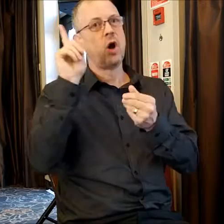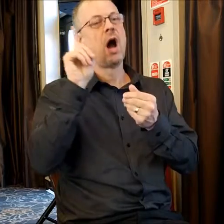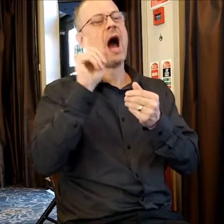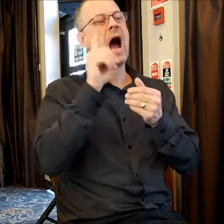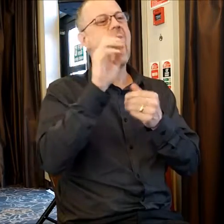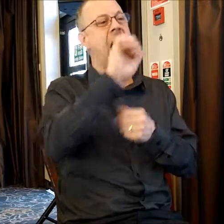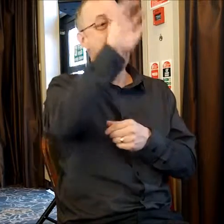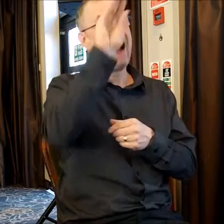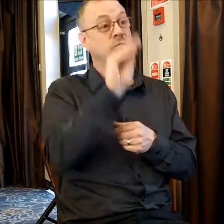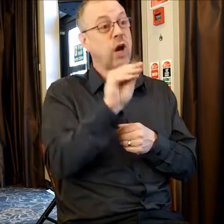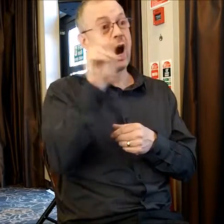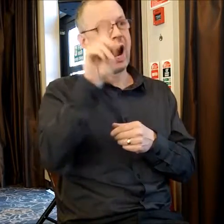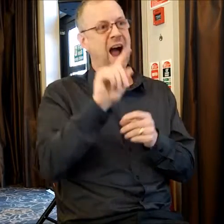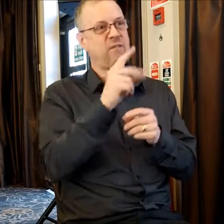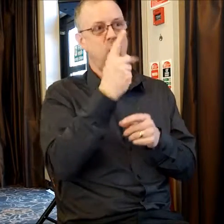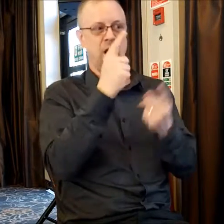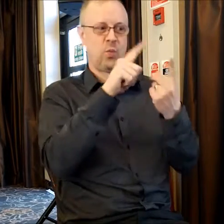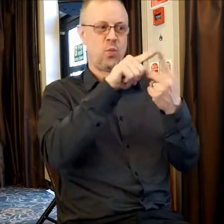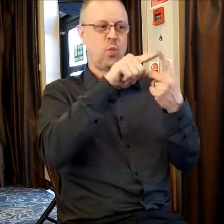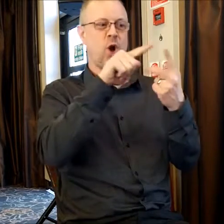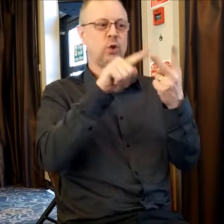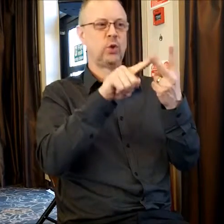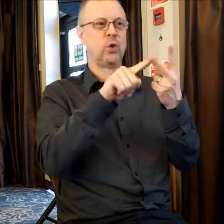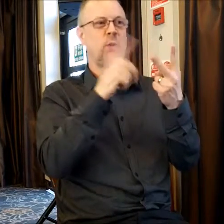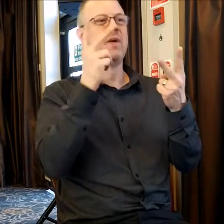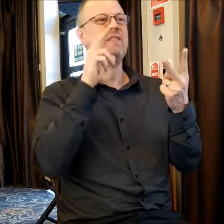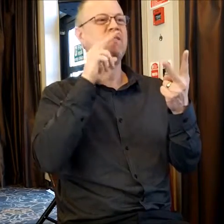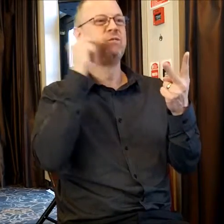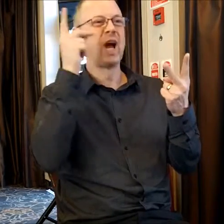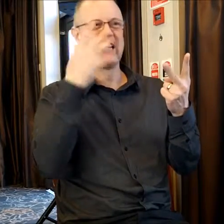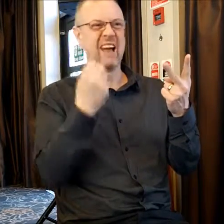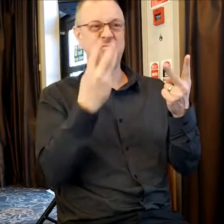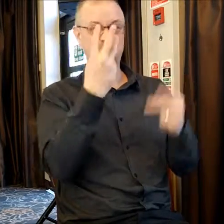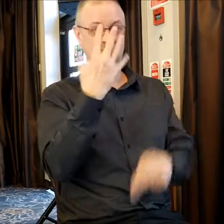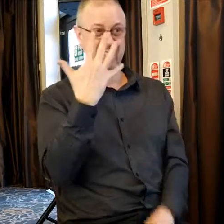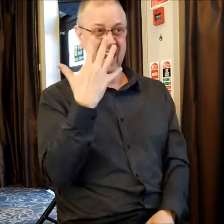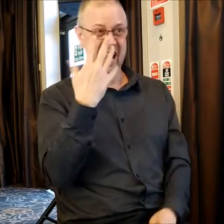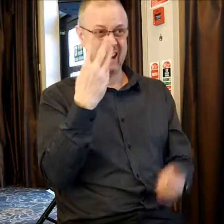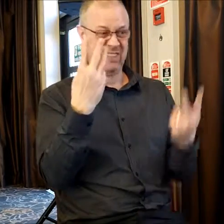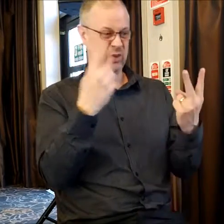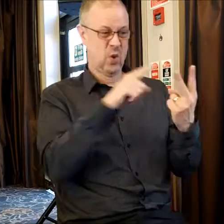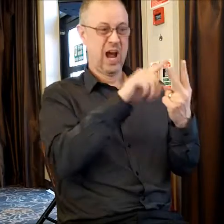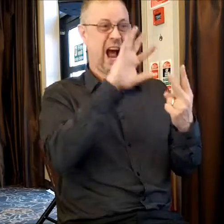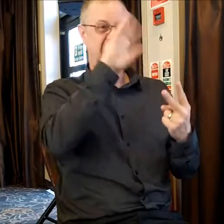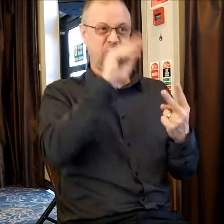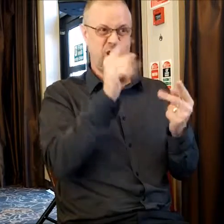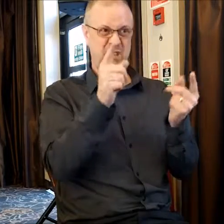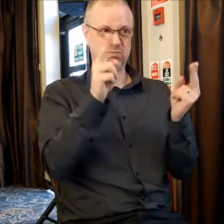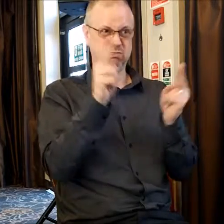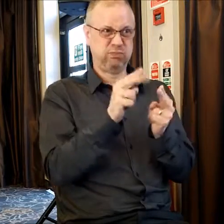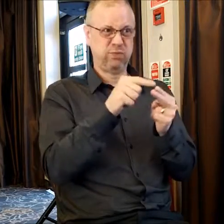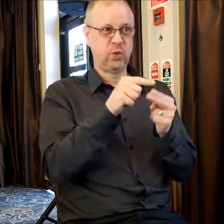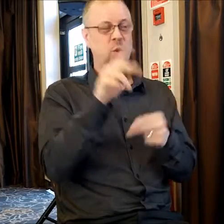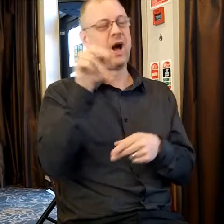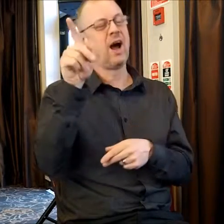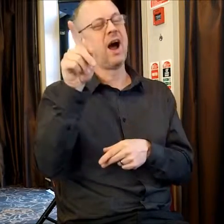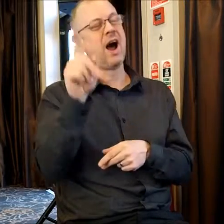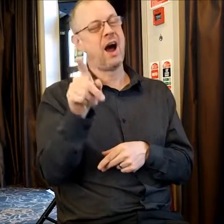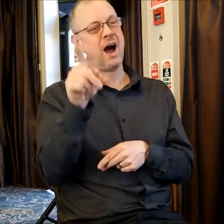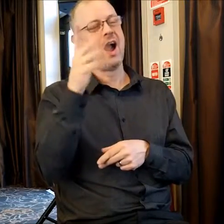used. And it's just, sorry, with the exception of Ghana, who are quite ahead with that. For us, it's just not right. We